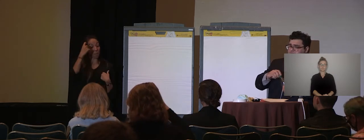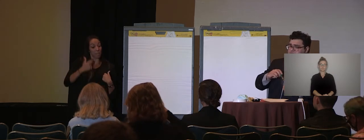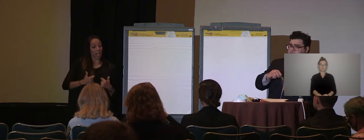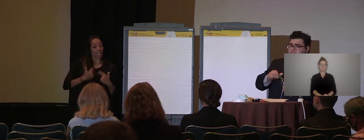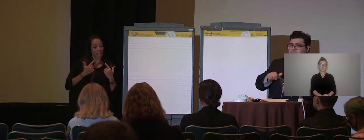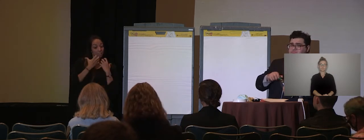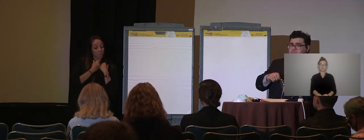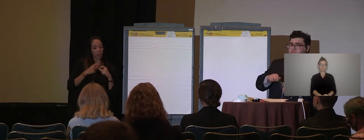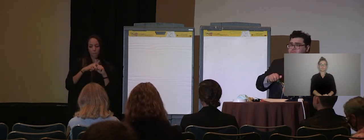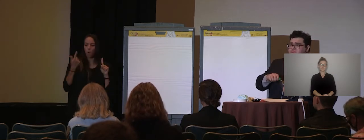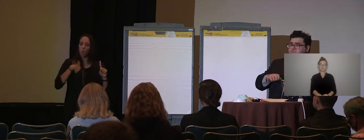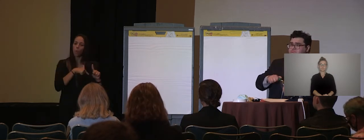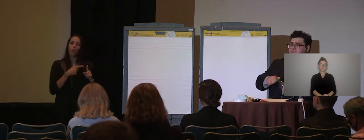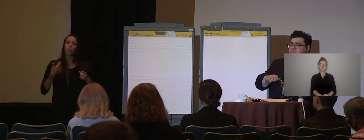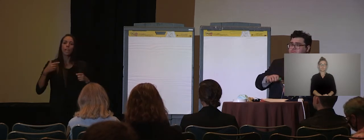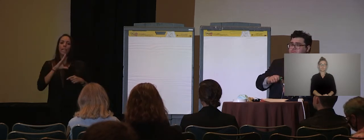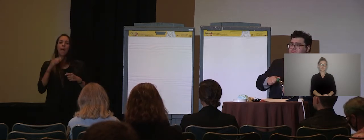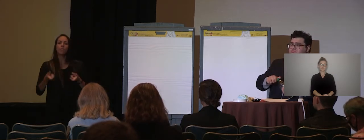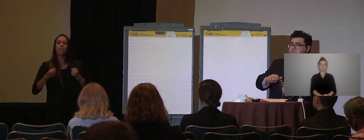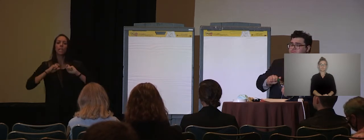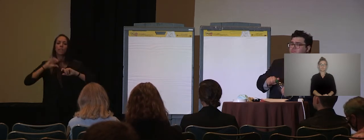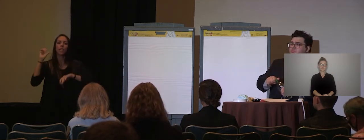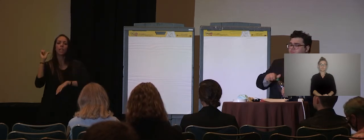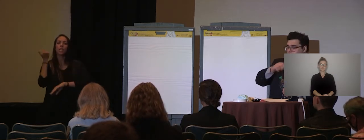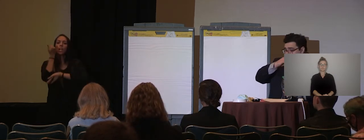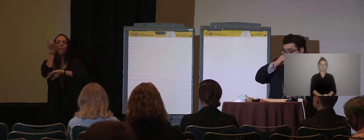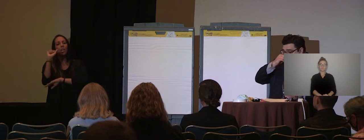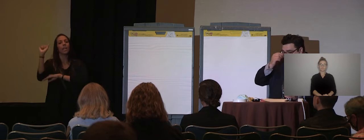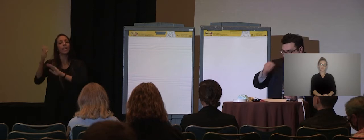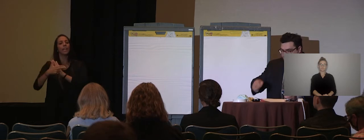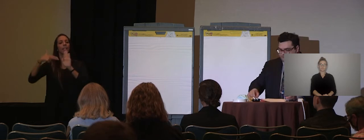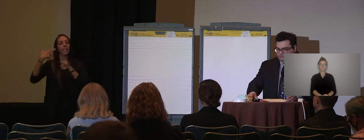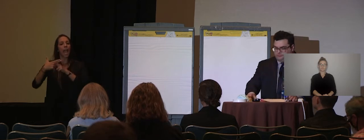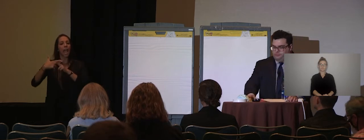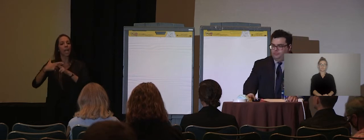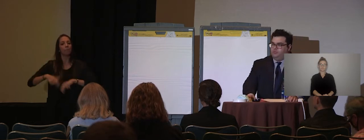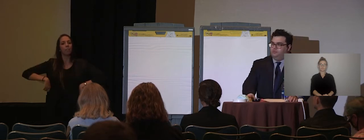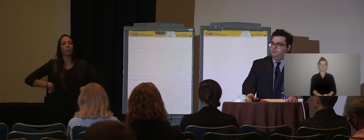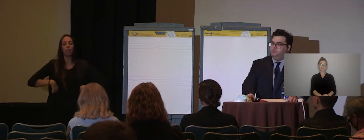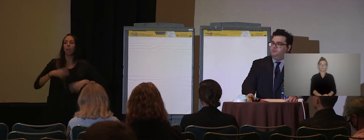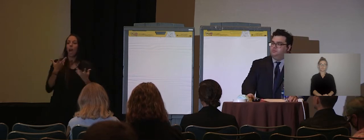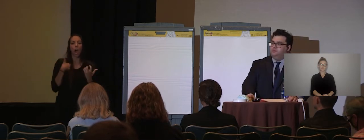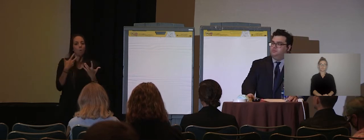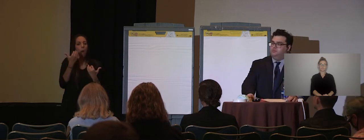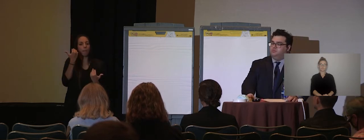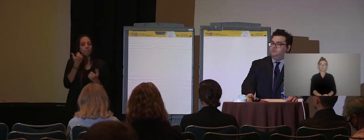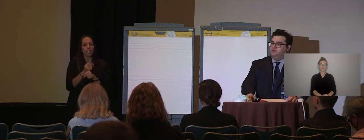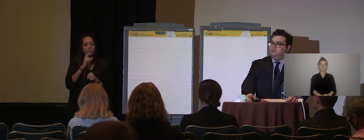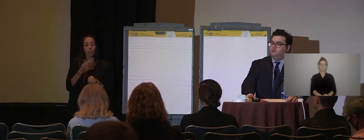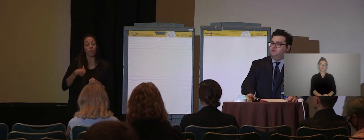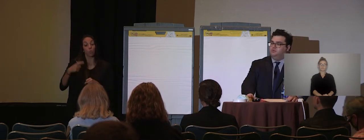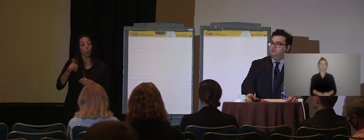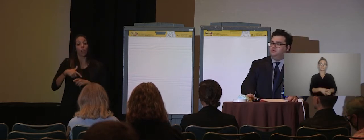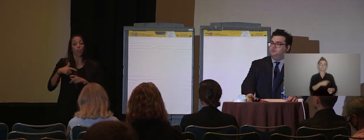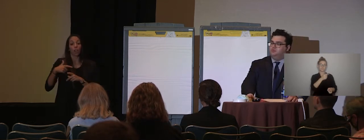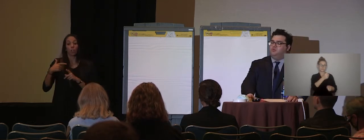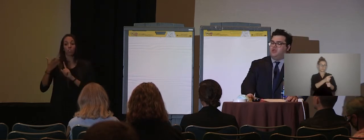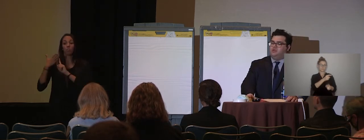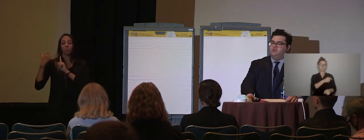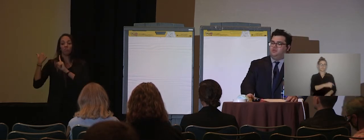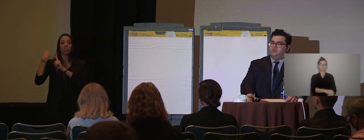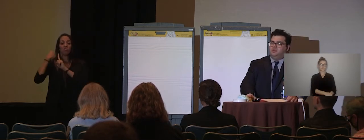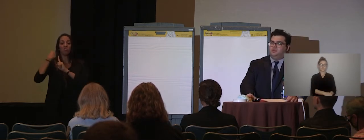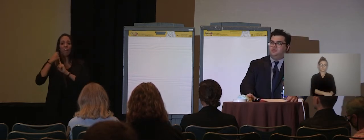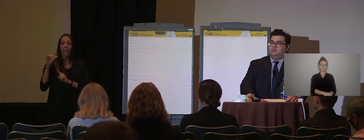never given like, because as this course is for, we are treated as badly as people of color.